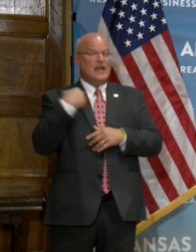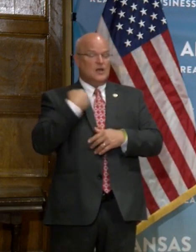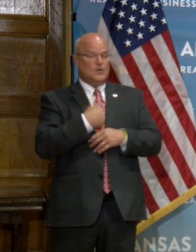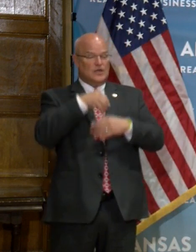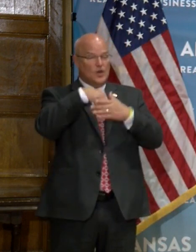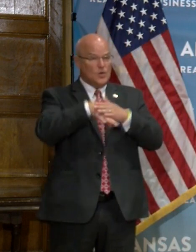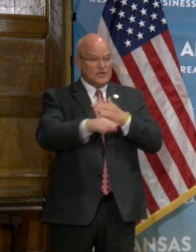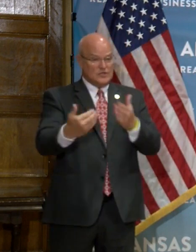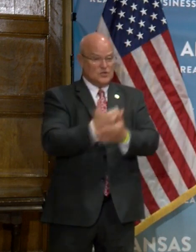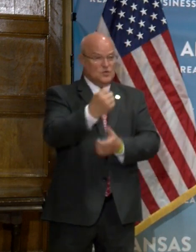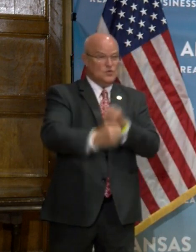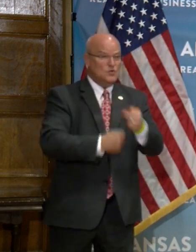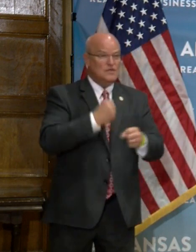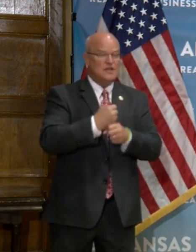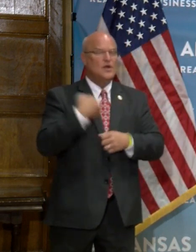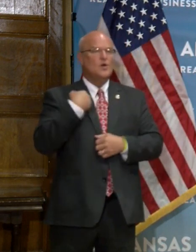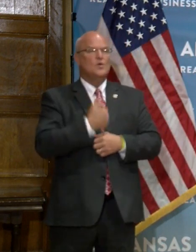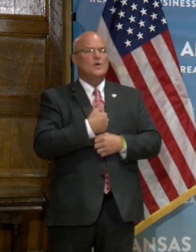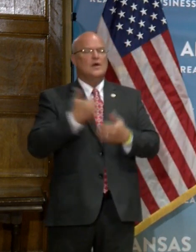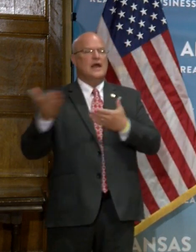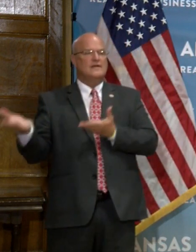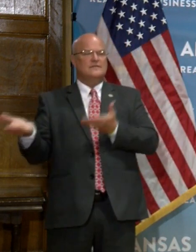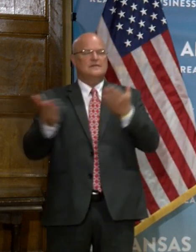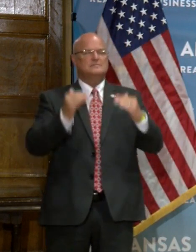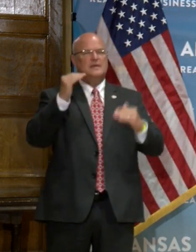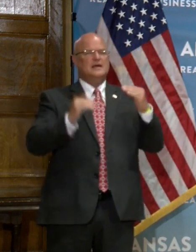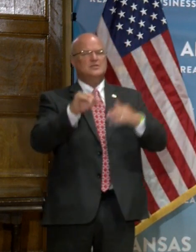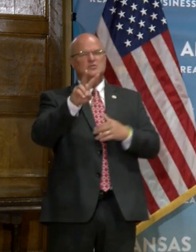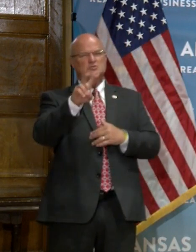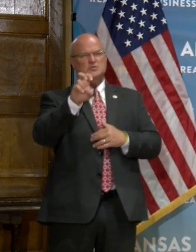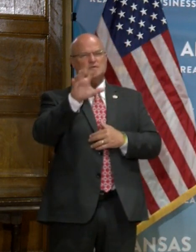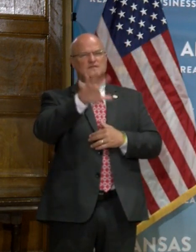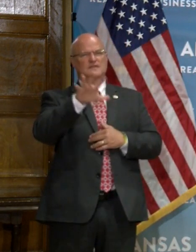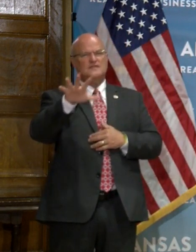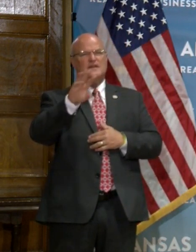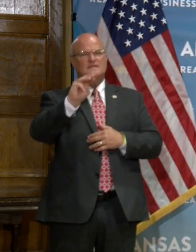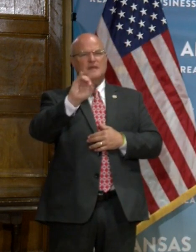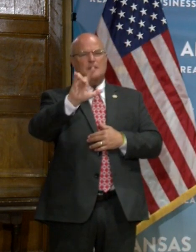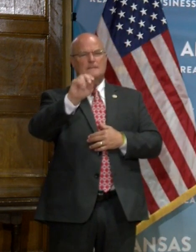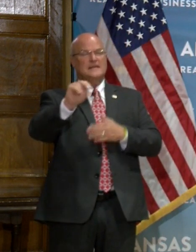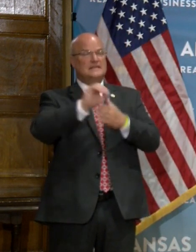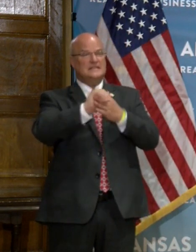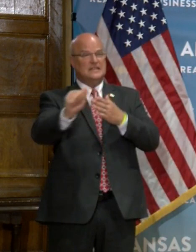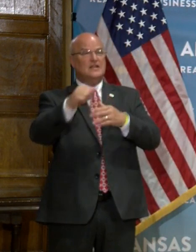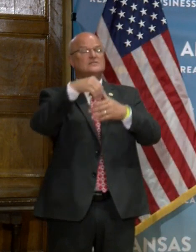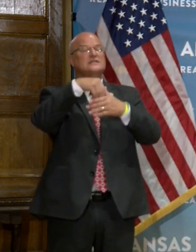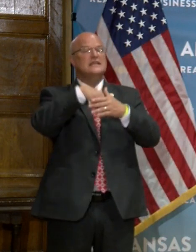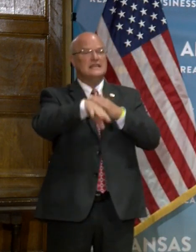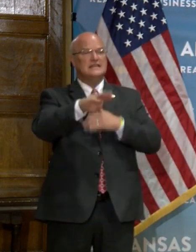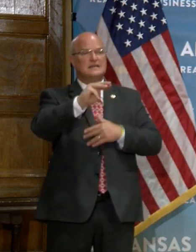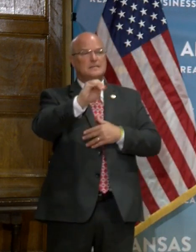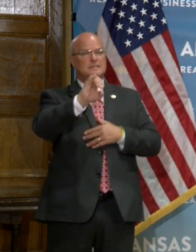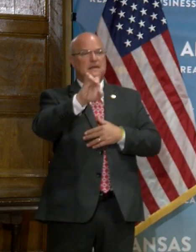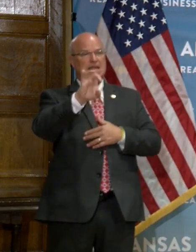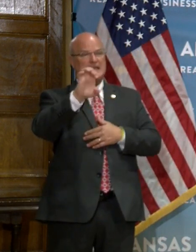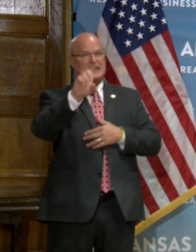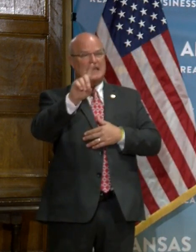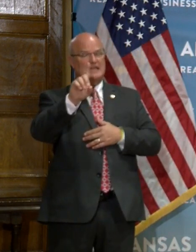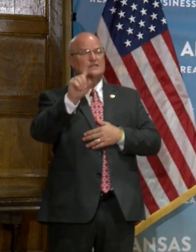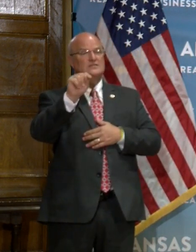go into the new year, we'll carry a balance of about $255 million in the Medicaid Trust